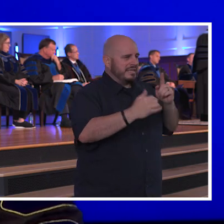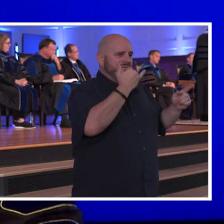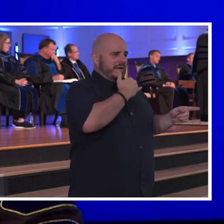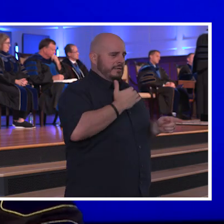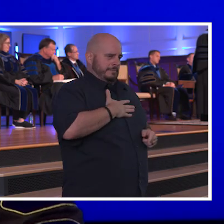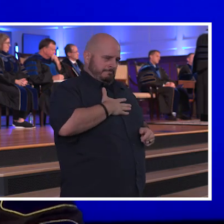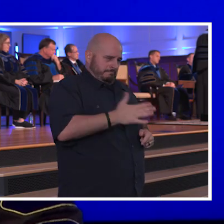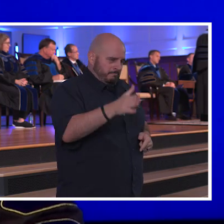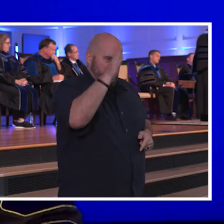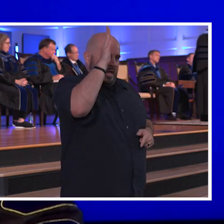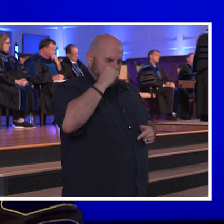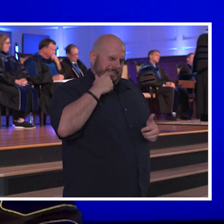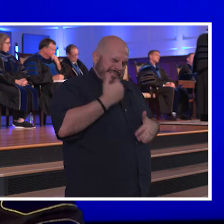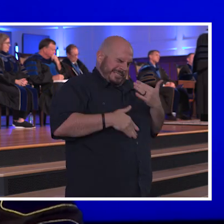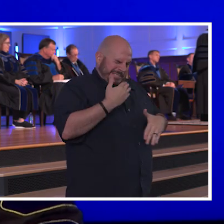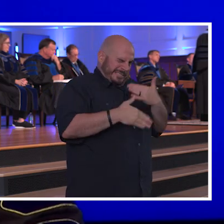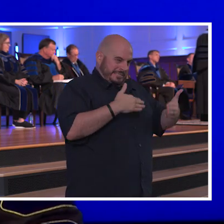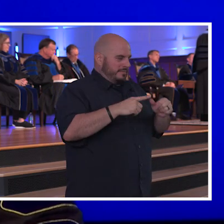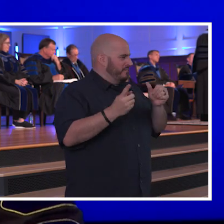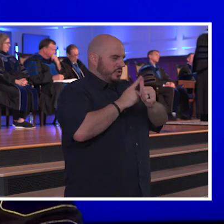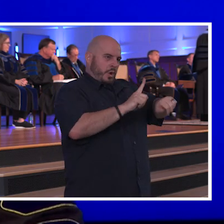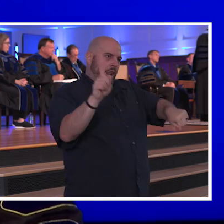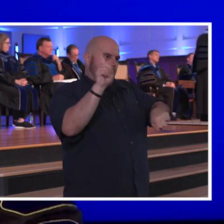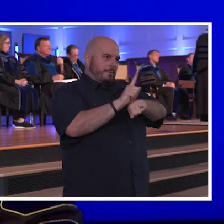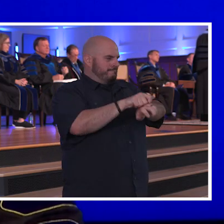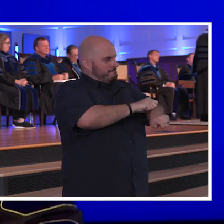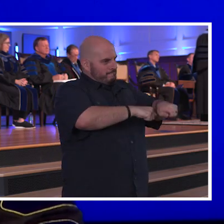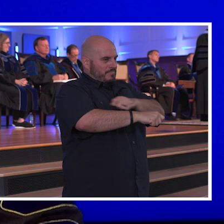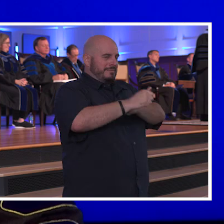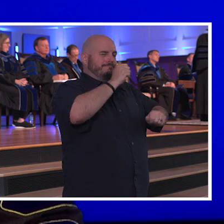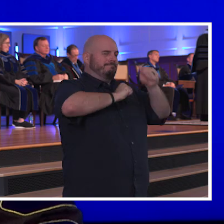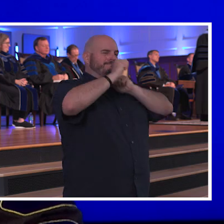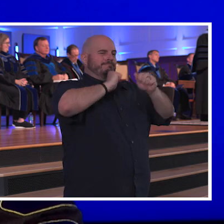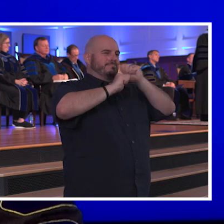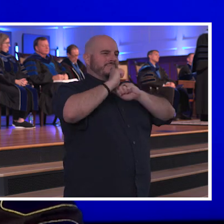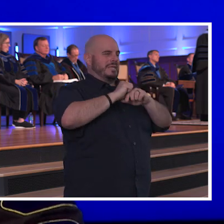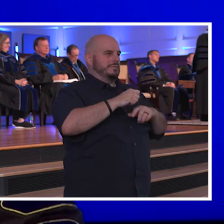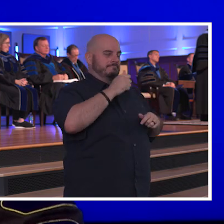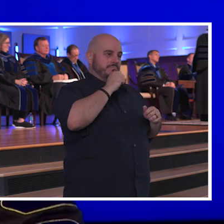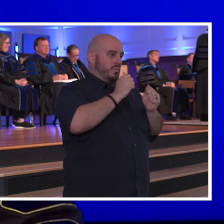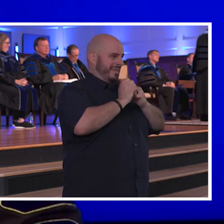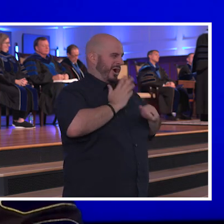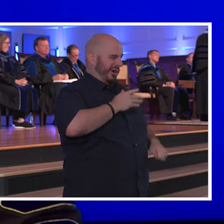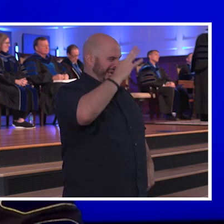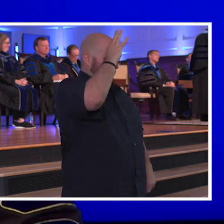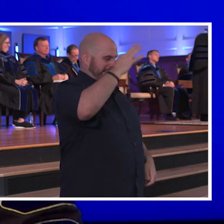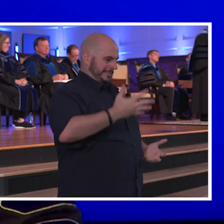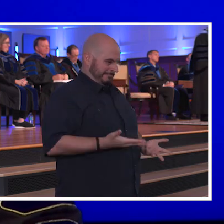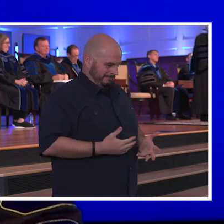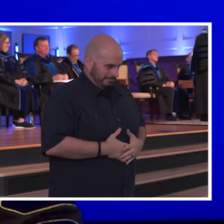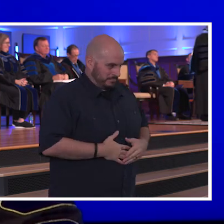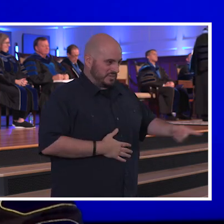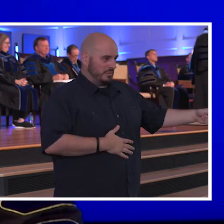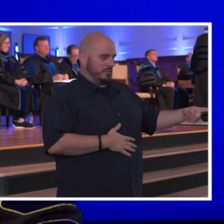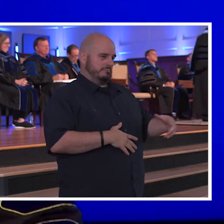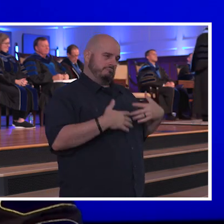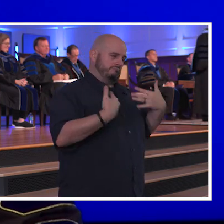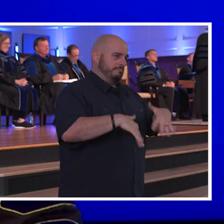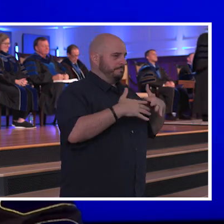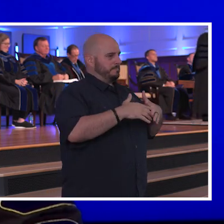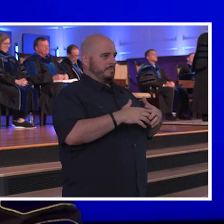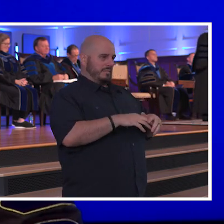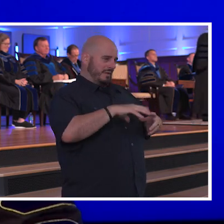one up, and she put up with our ignorance. She was pivotal in training others and is still helping to get